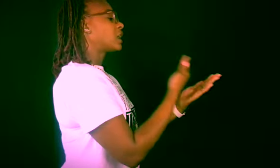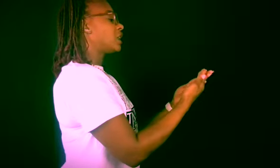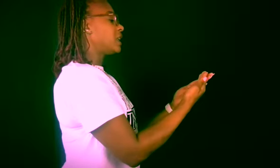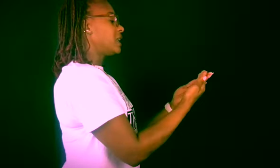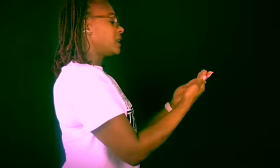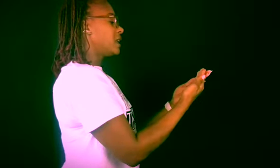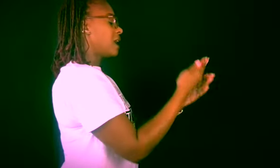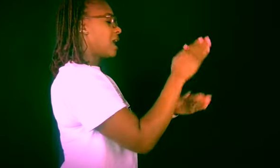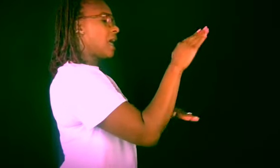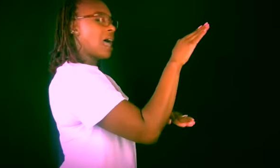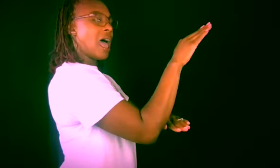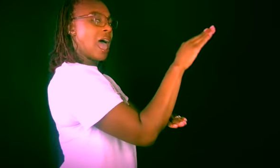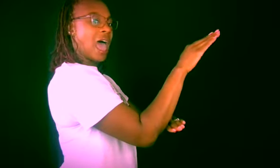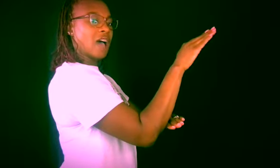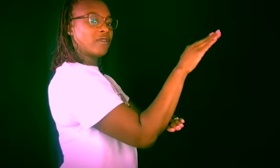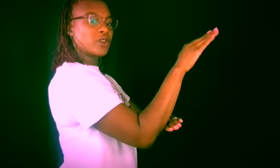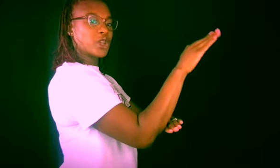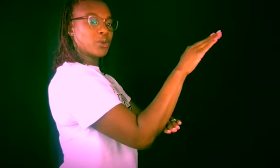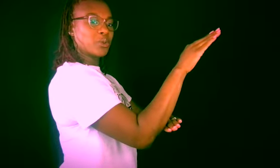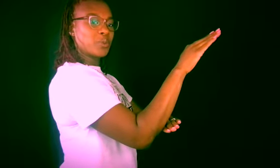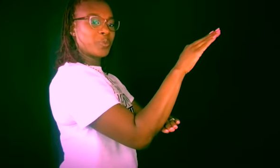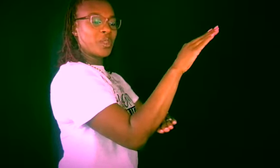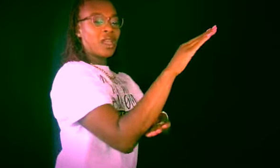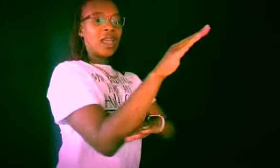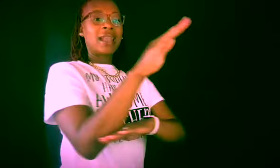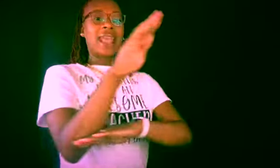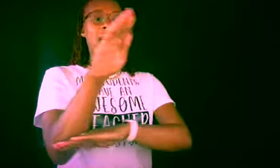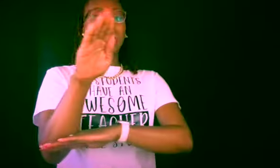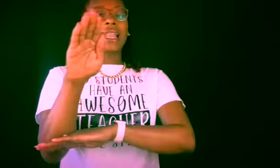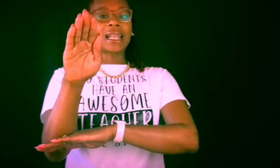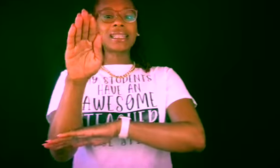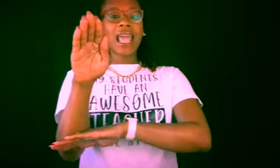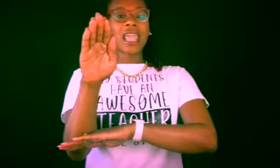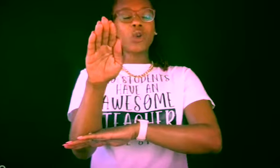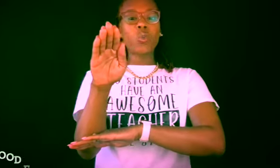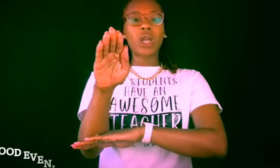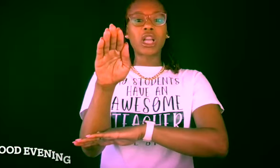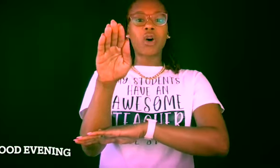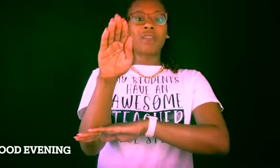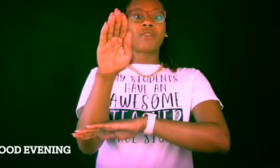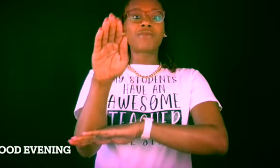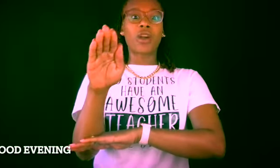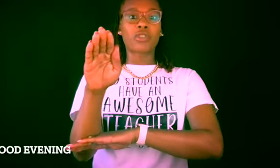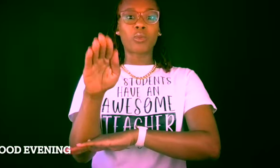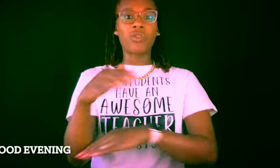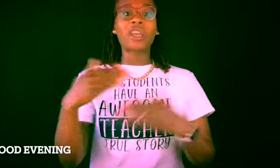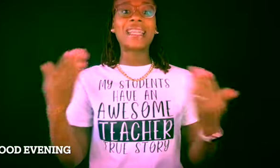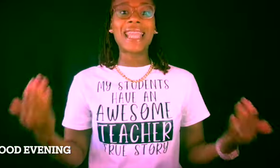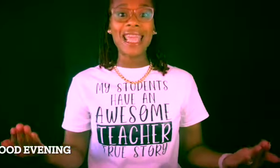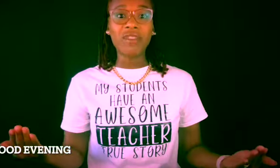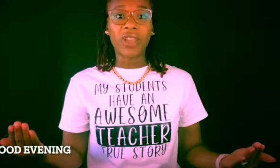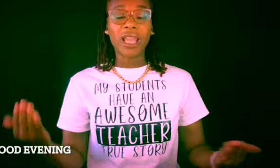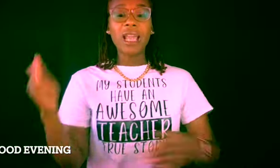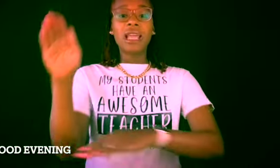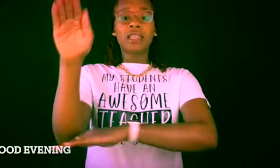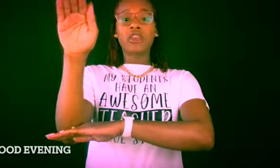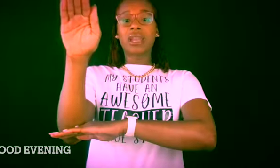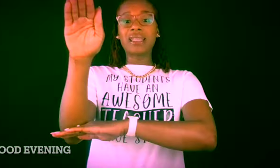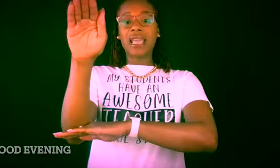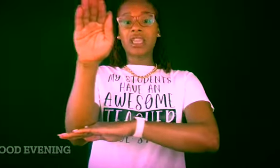Good afternoon. Now, let's say you want to go even further with good evening. Then you're going to take your